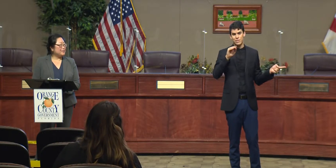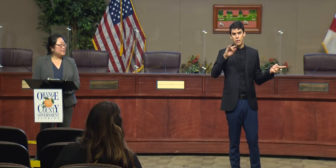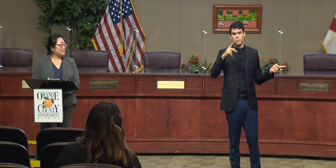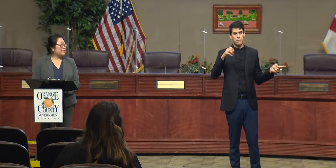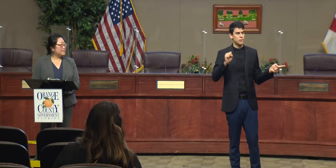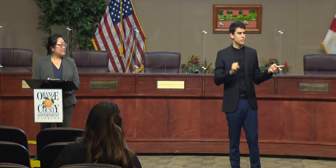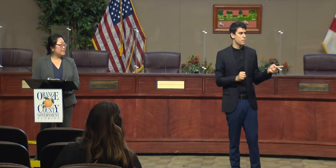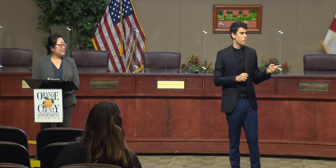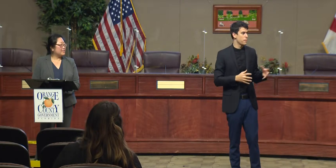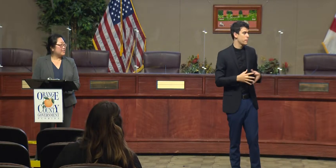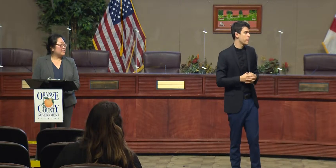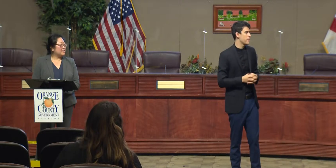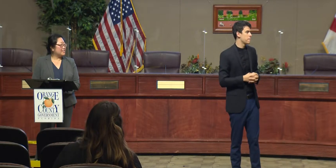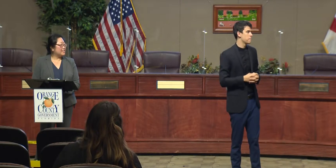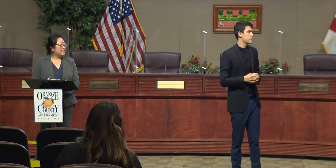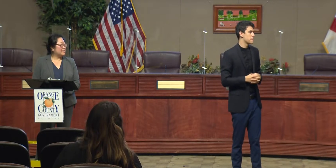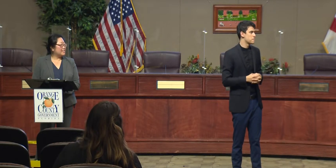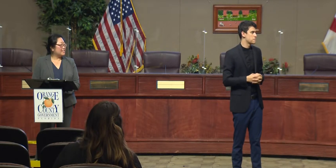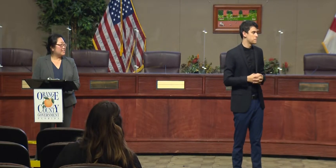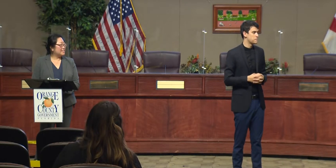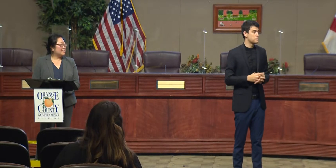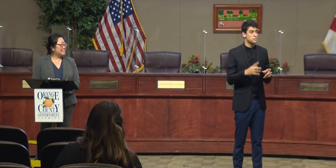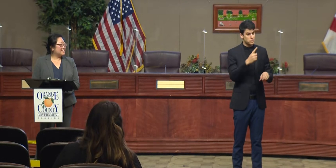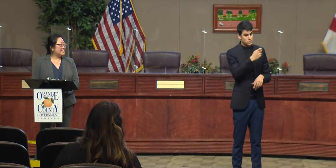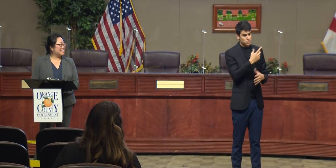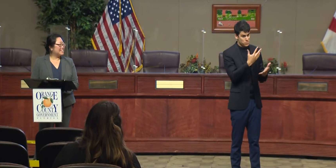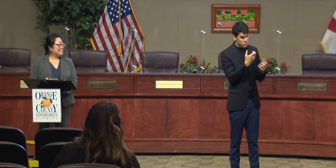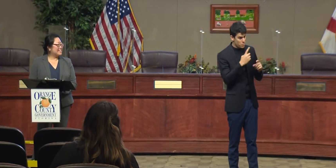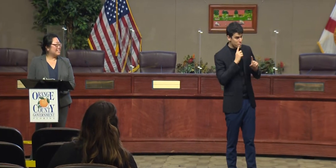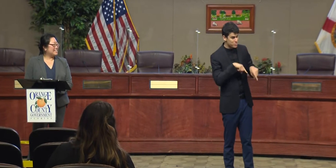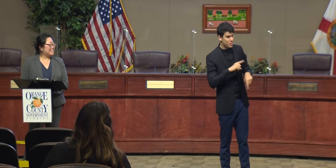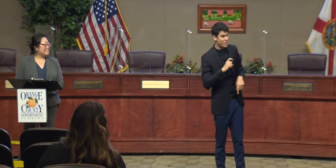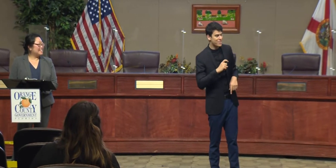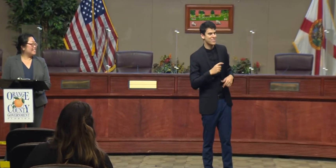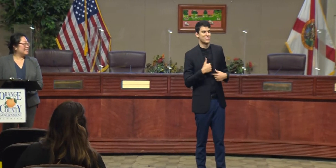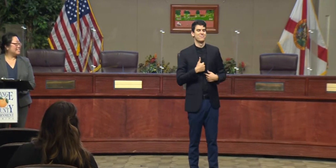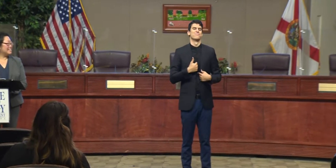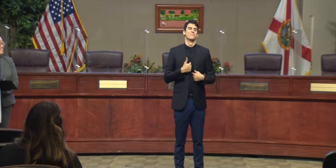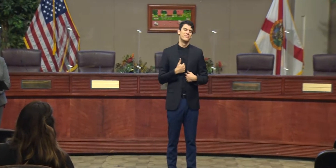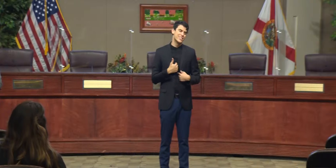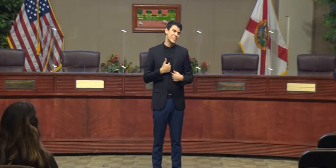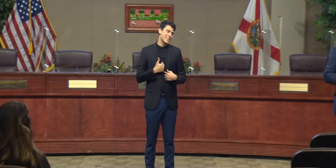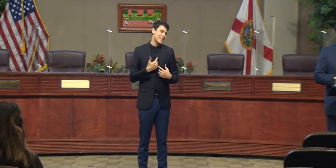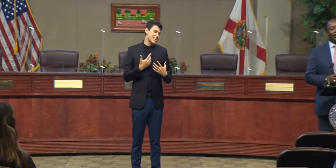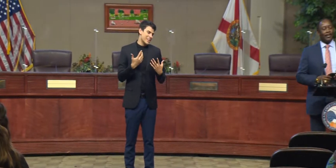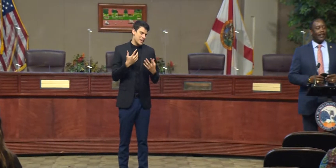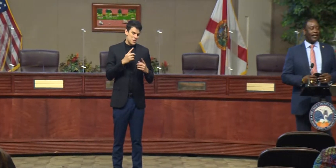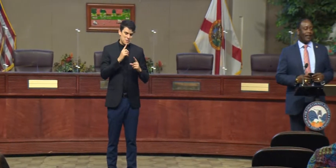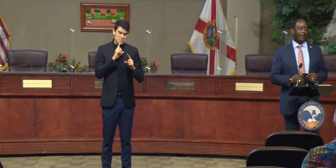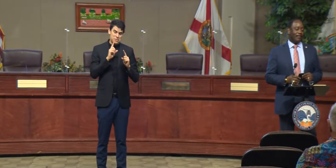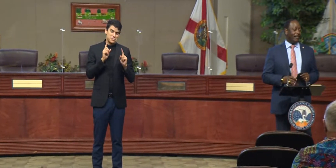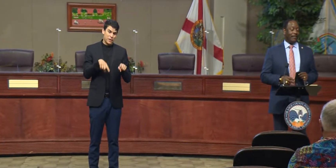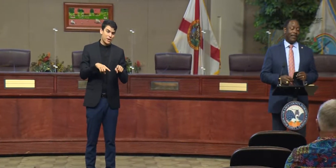Mayor Demings, would you like to respond to that question? I think I already responded to that question, but